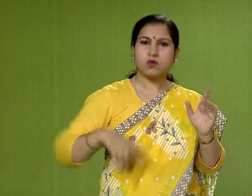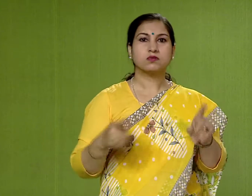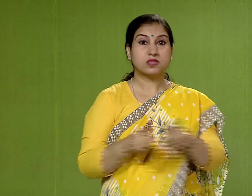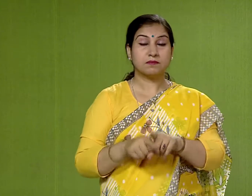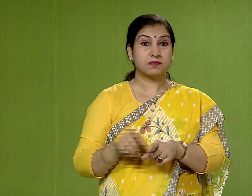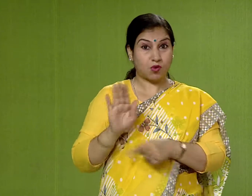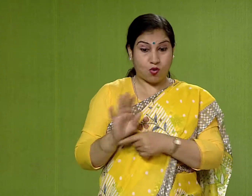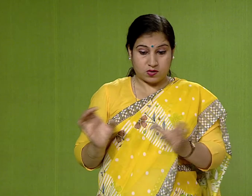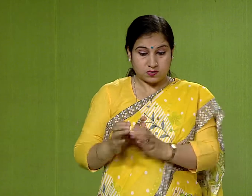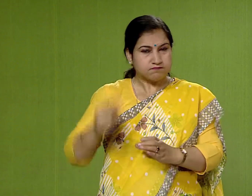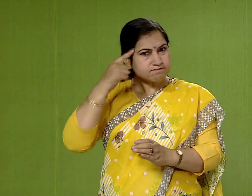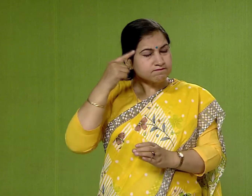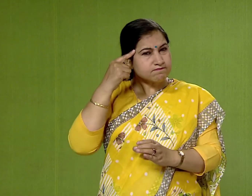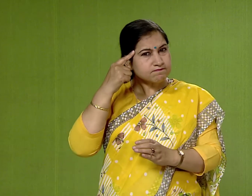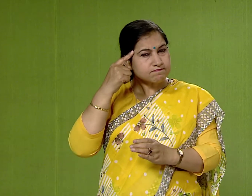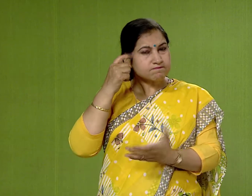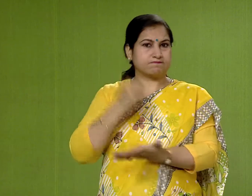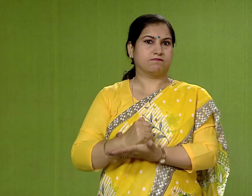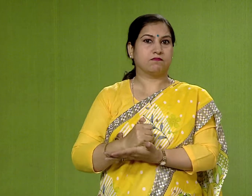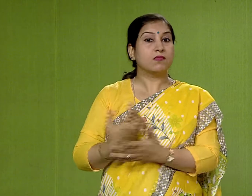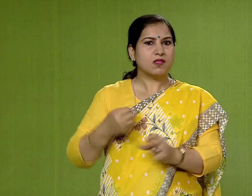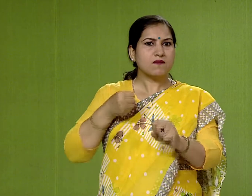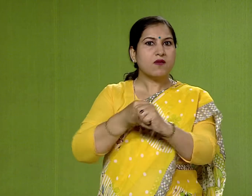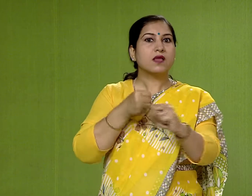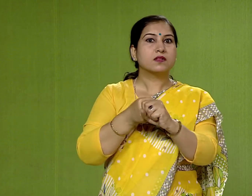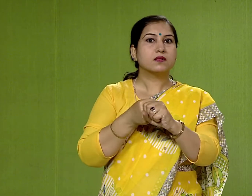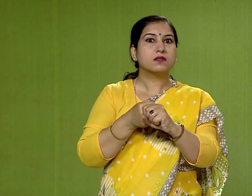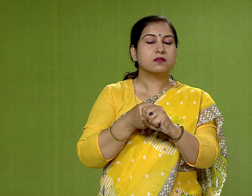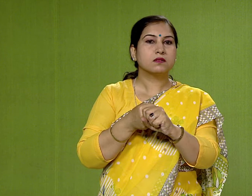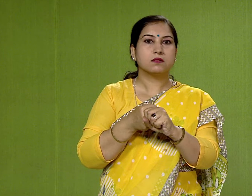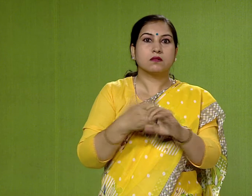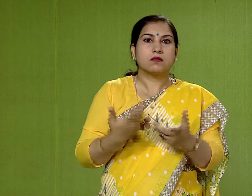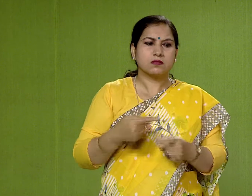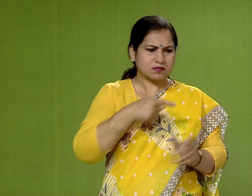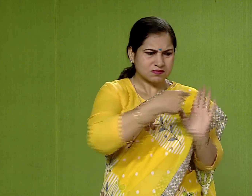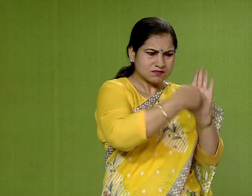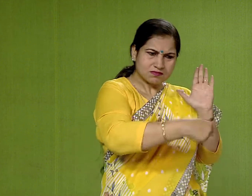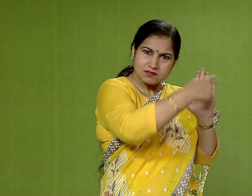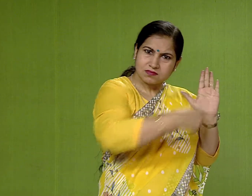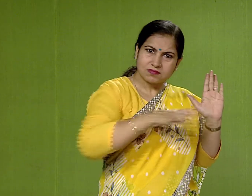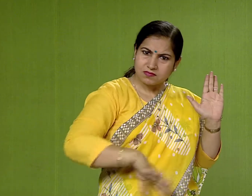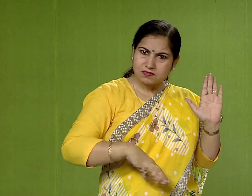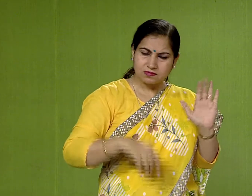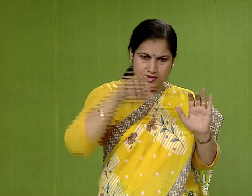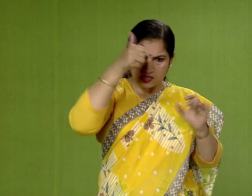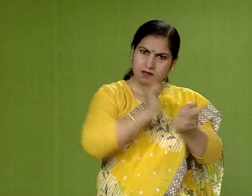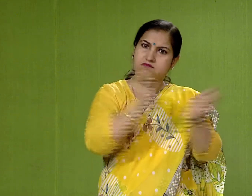Congress decided to fight the elections to encourage independence